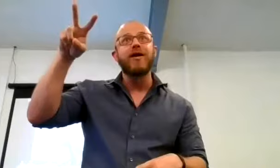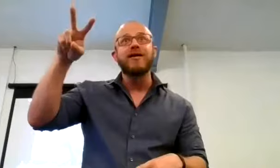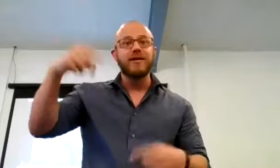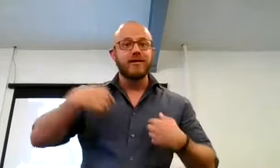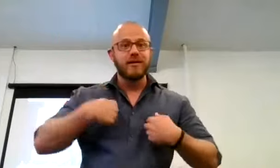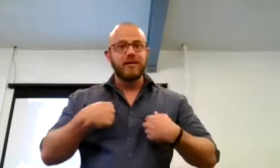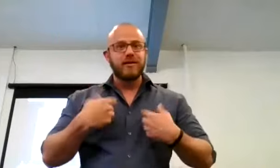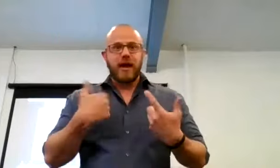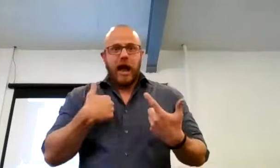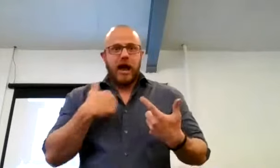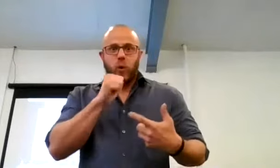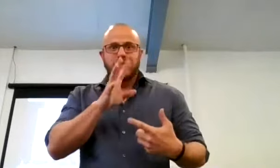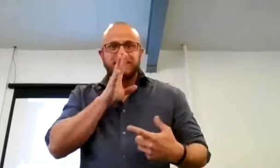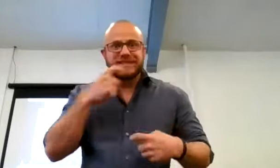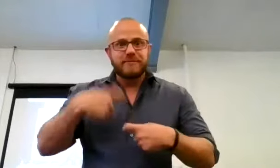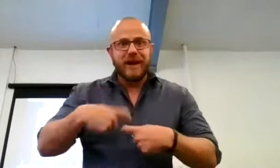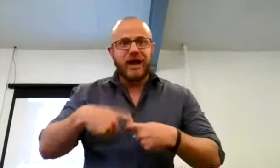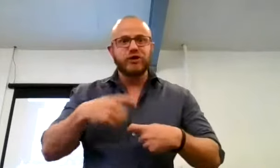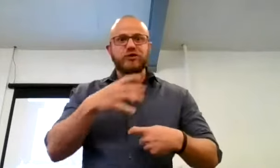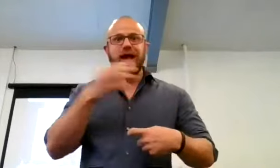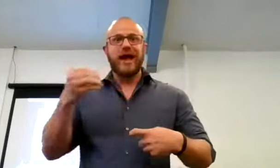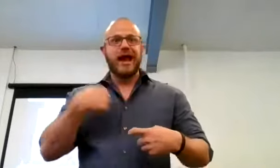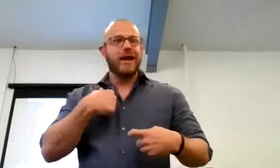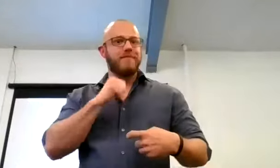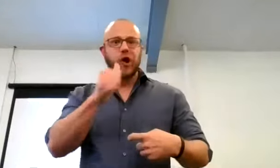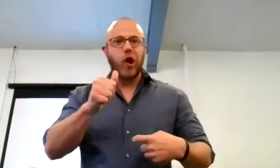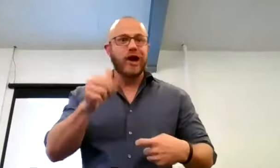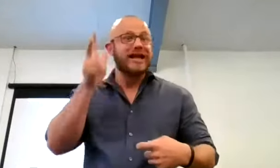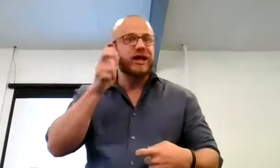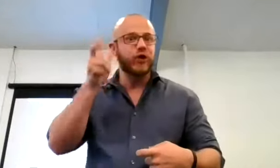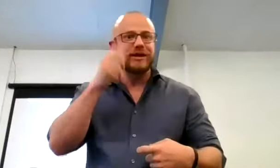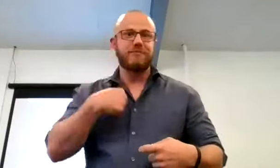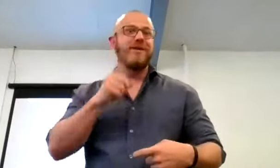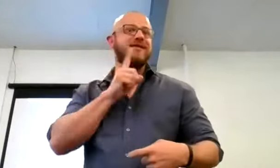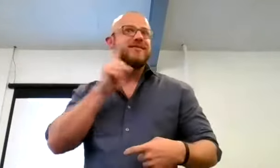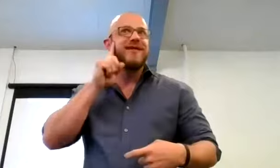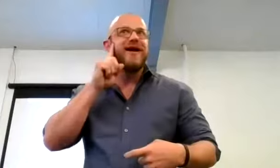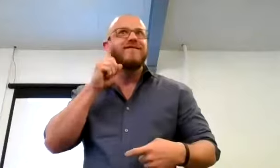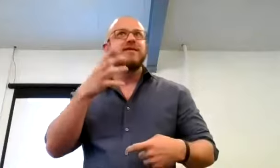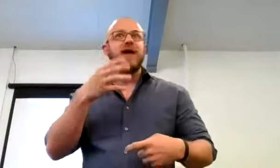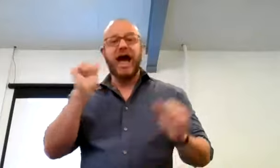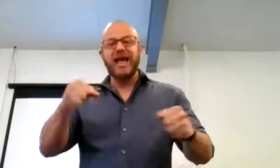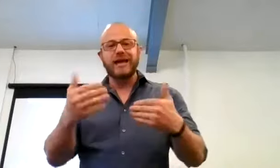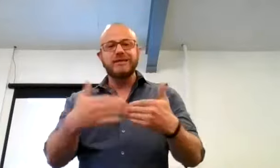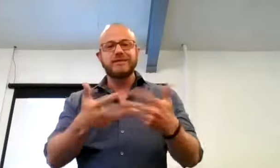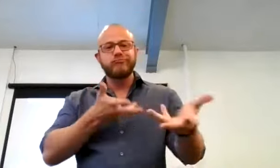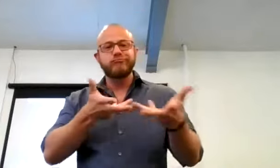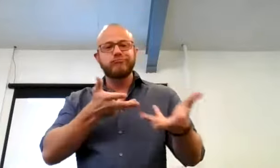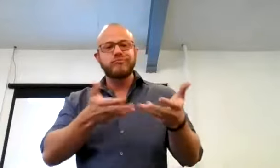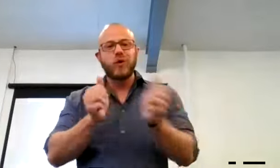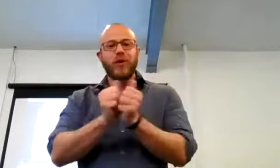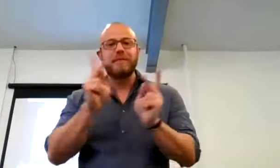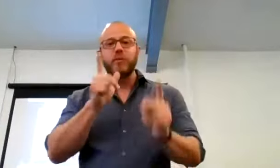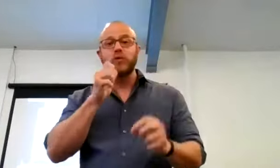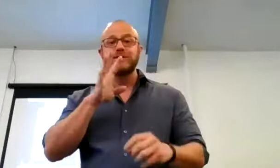if you go to Mexico, I don't speak Spanish, and I'm not hearing, I'm deaf. It's easy for